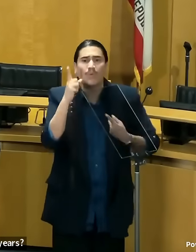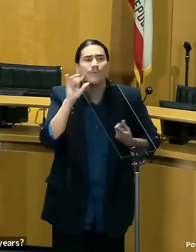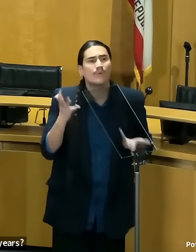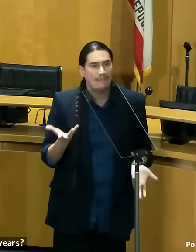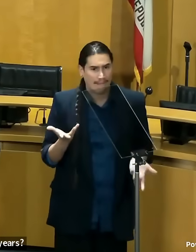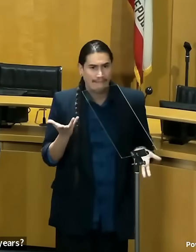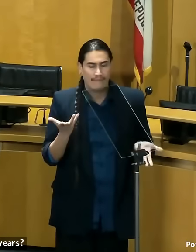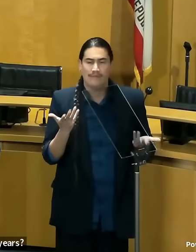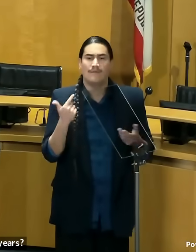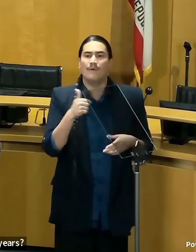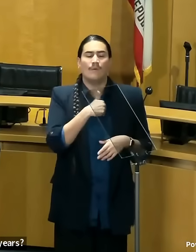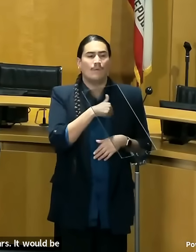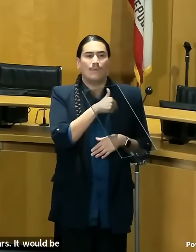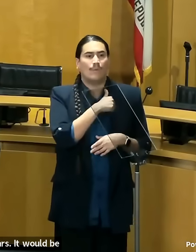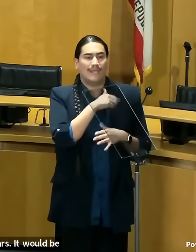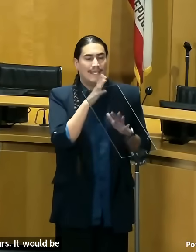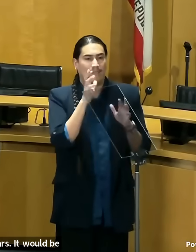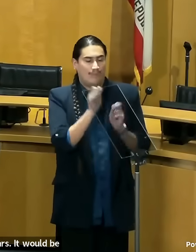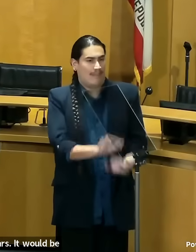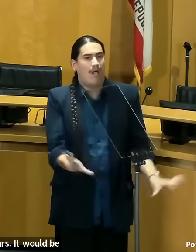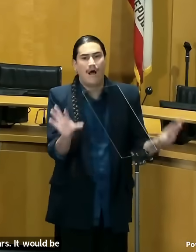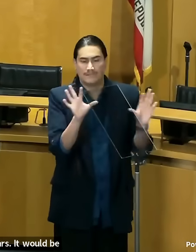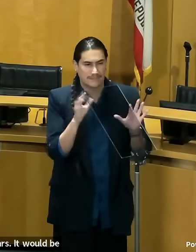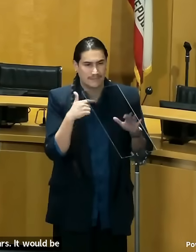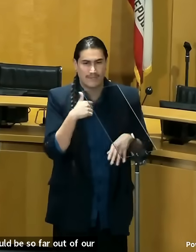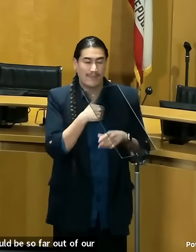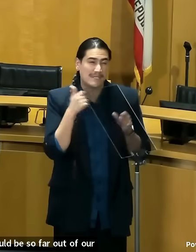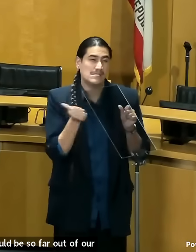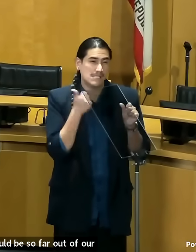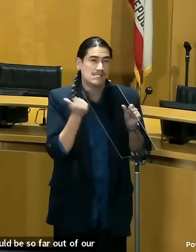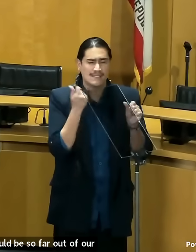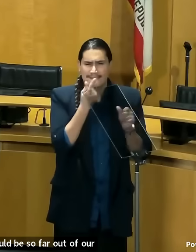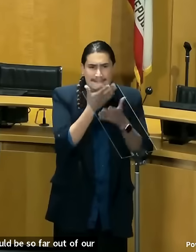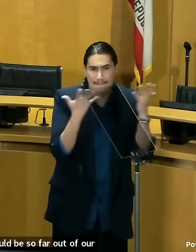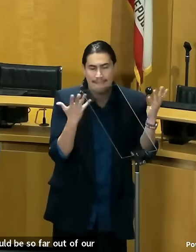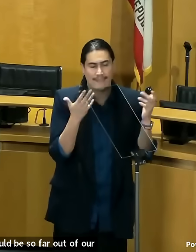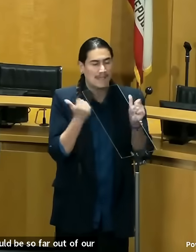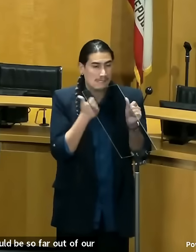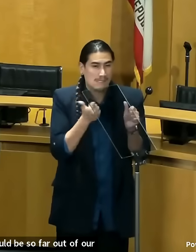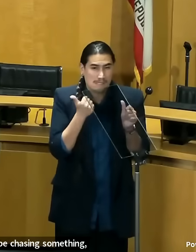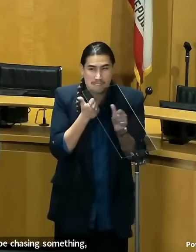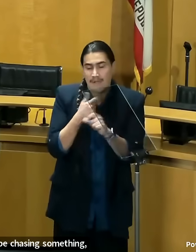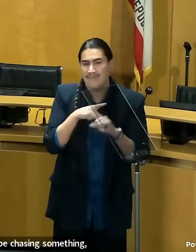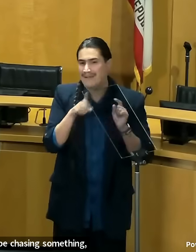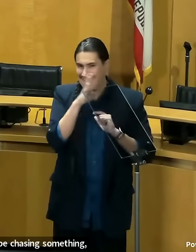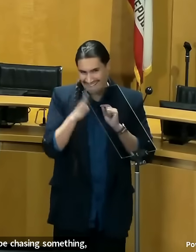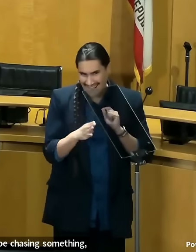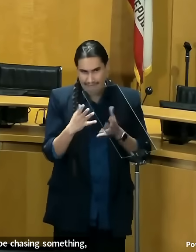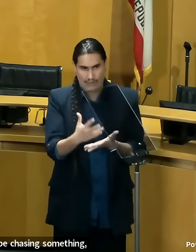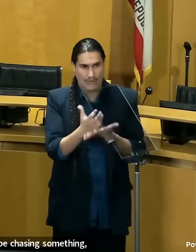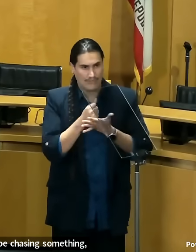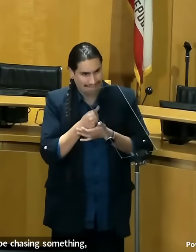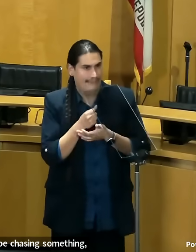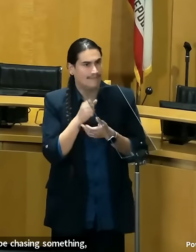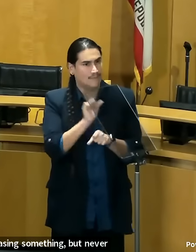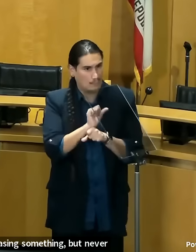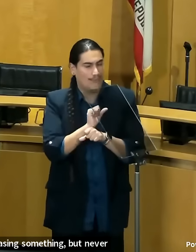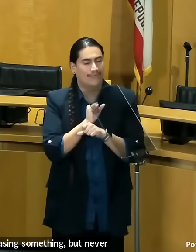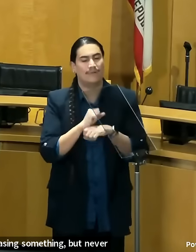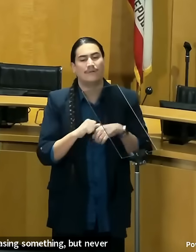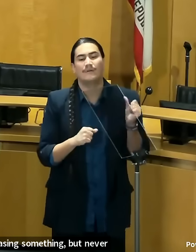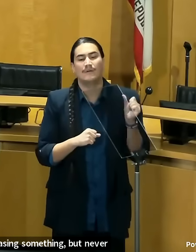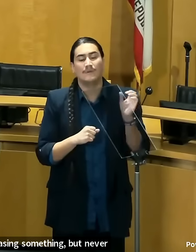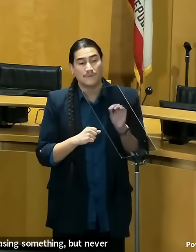be so far out of our grasp. We would always be chasing something, but never quite get it.